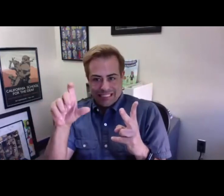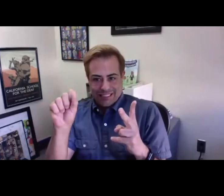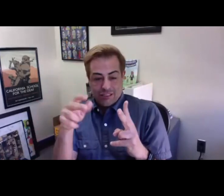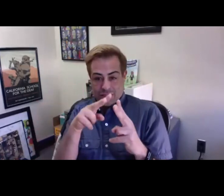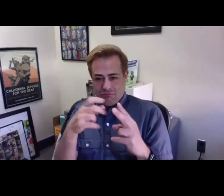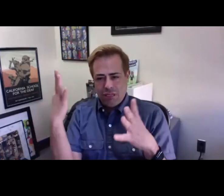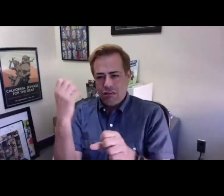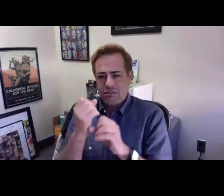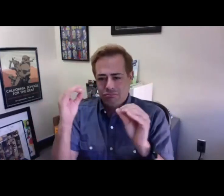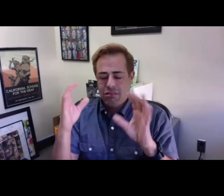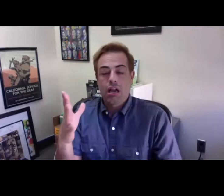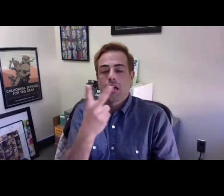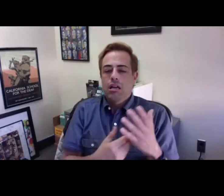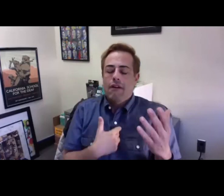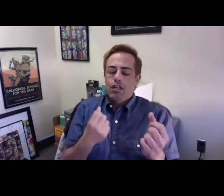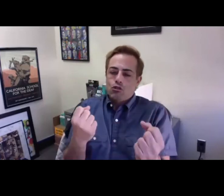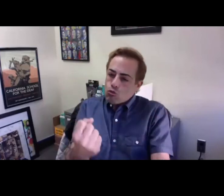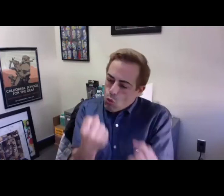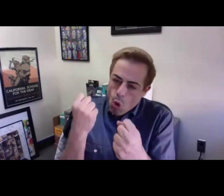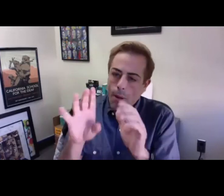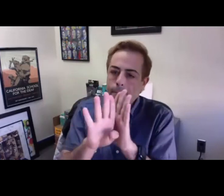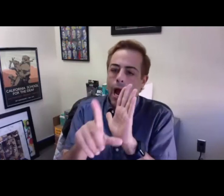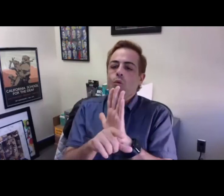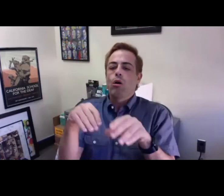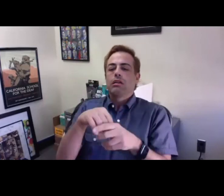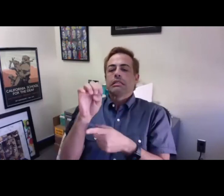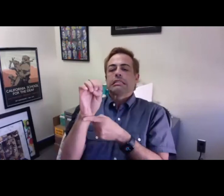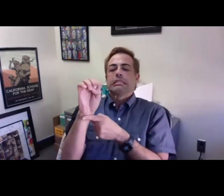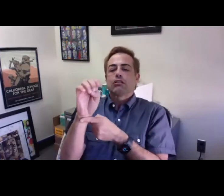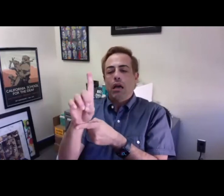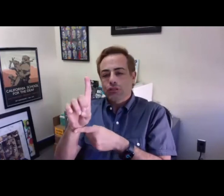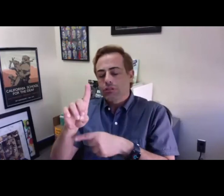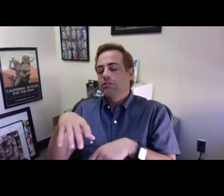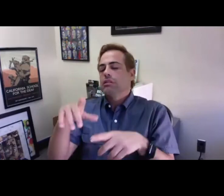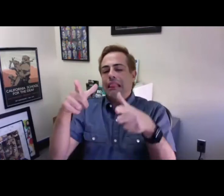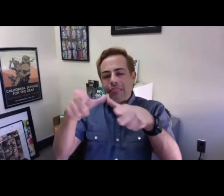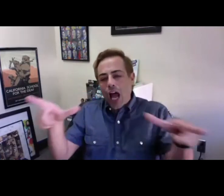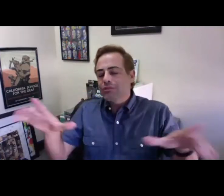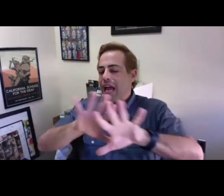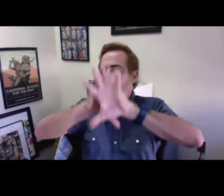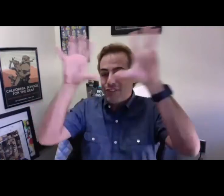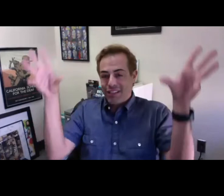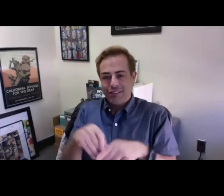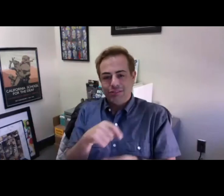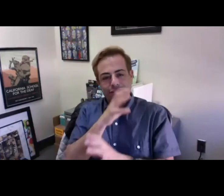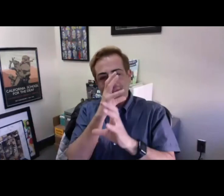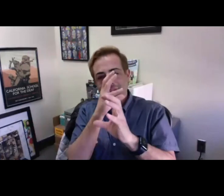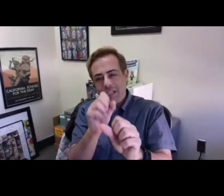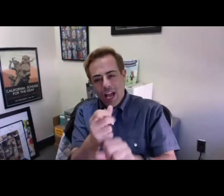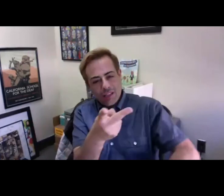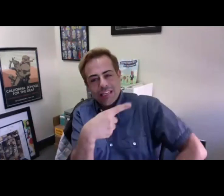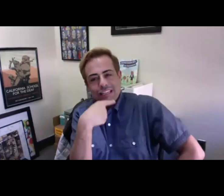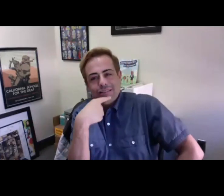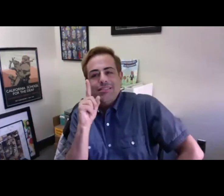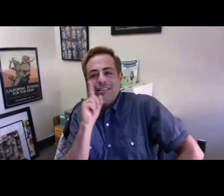the deaf woman, they both have very strong backgrounds in education and language